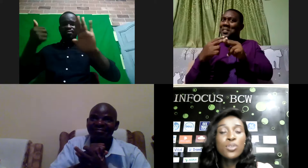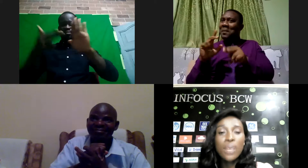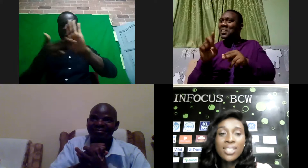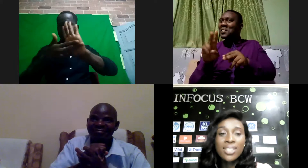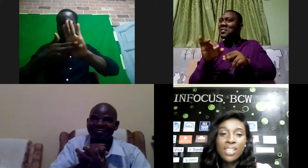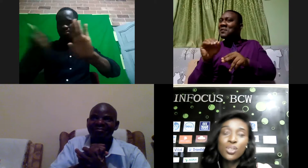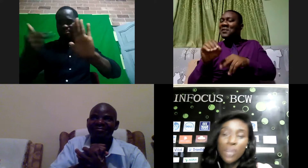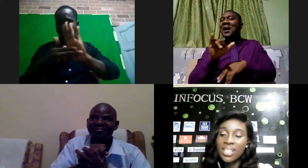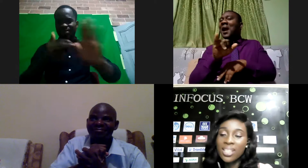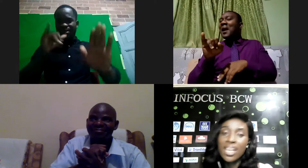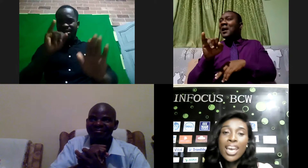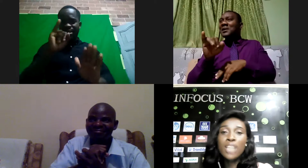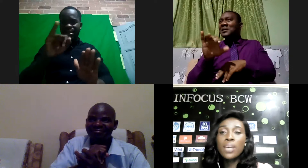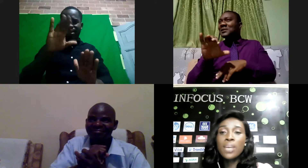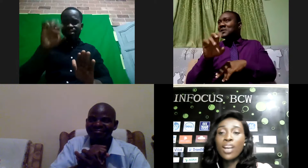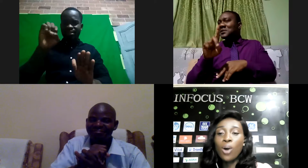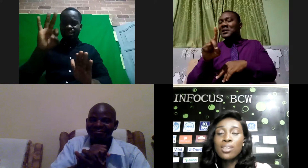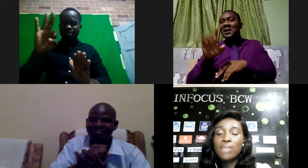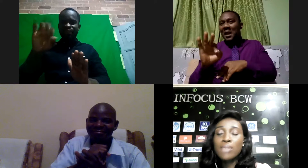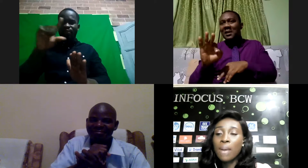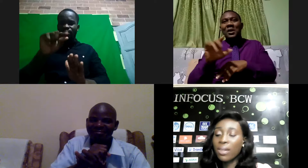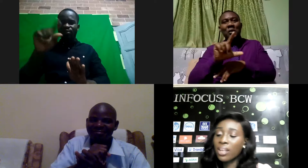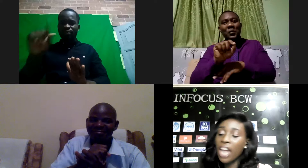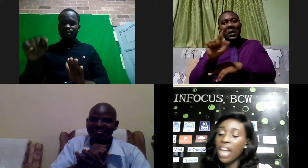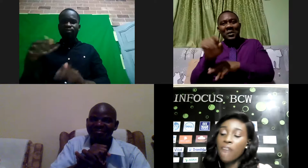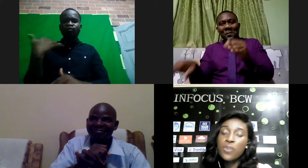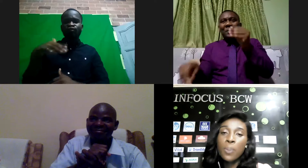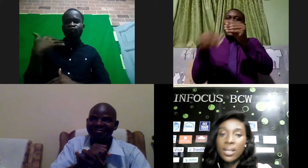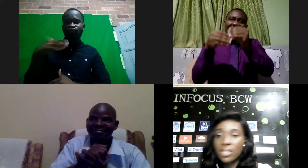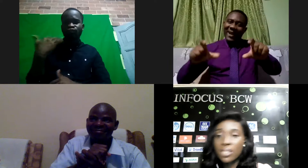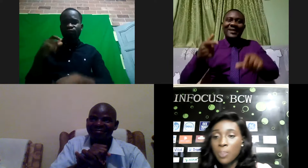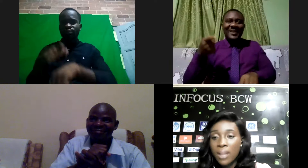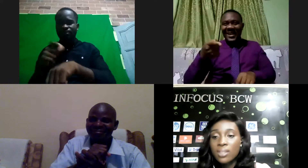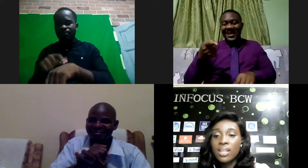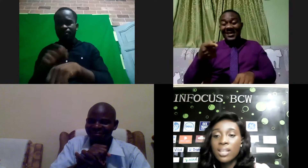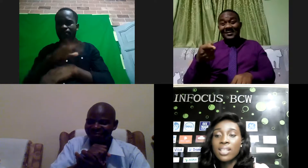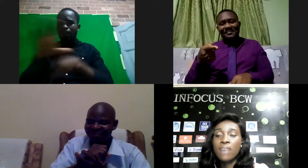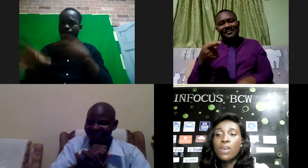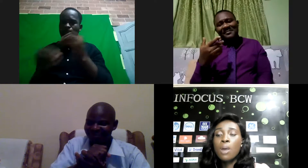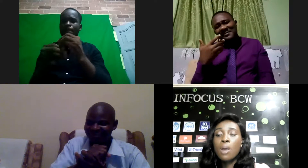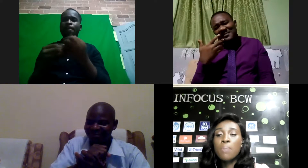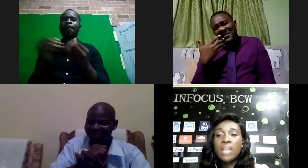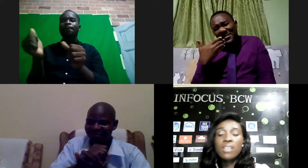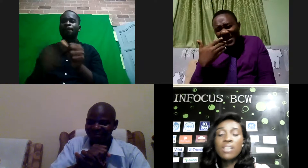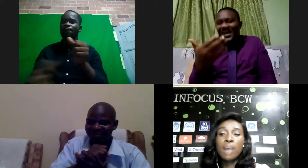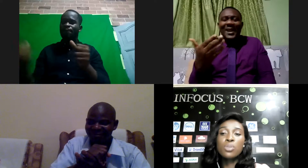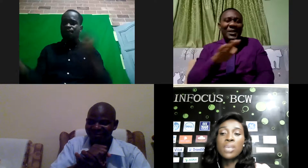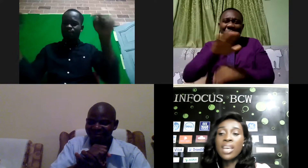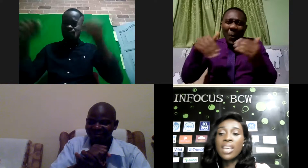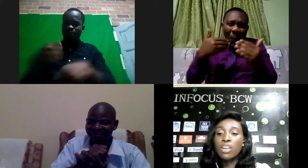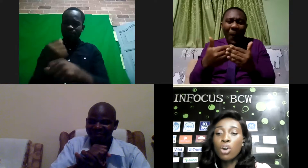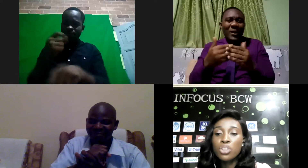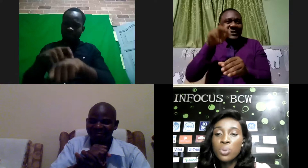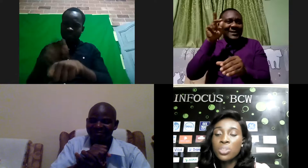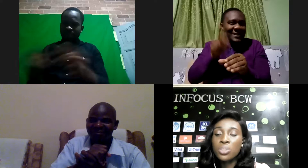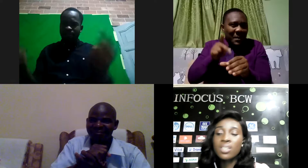IIECEF 2020. It's been an awesome time. I thank every participant that have made time to be here.